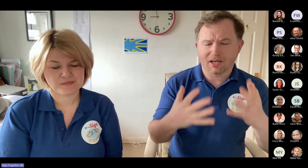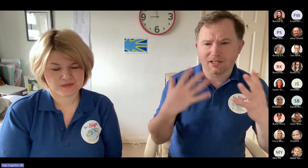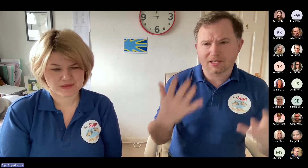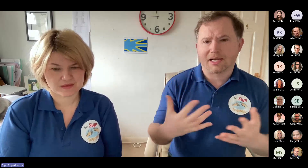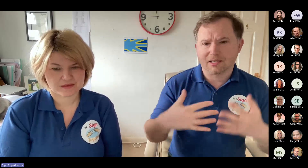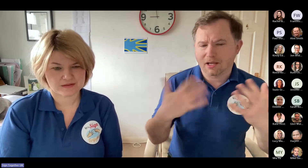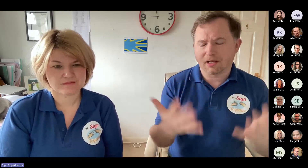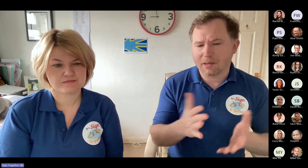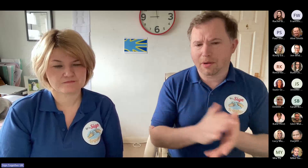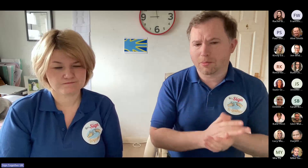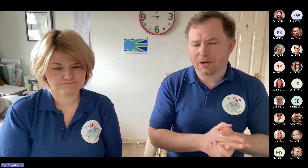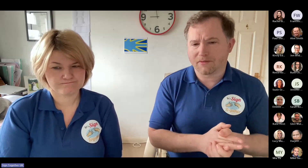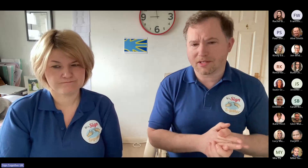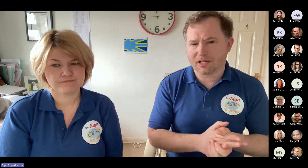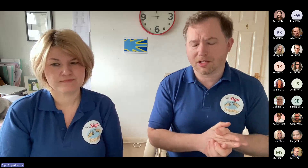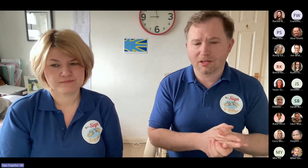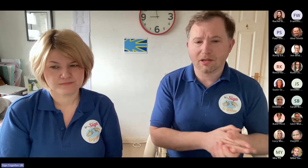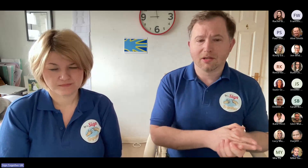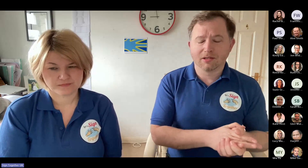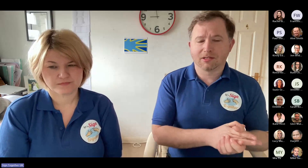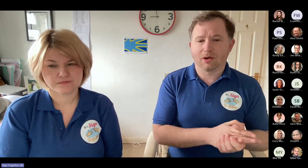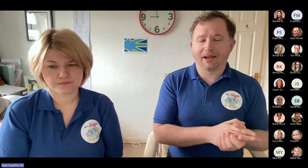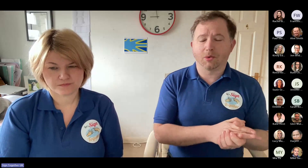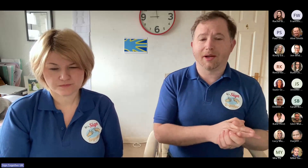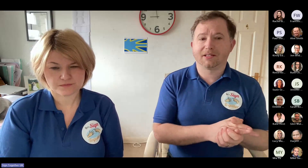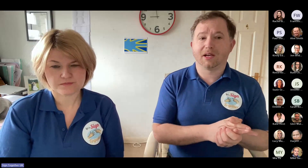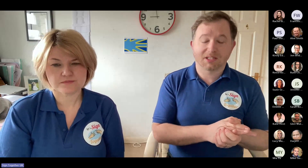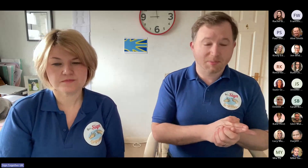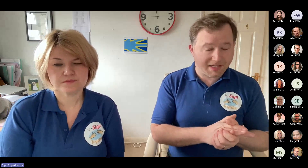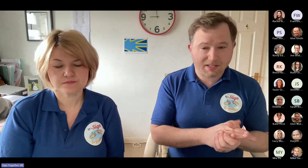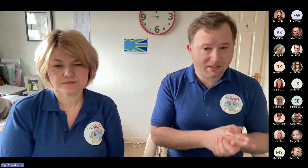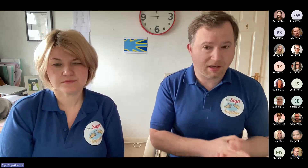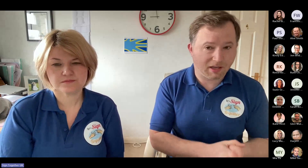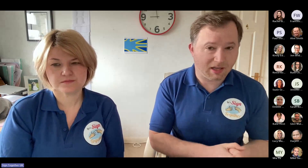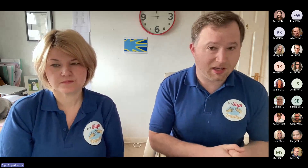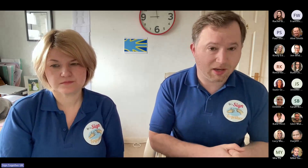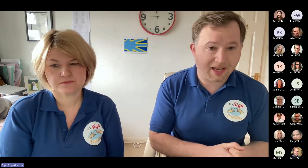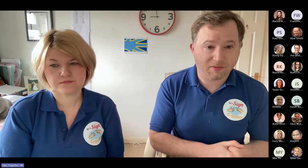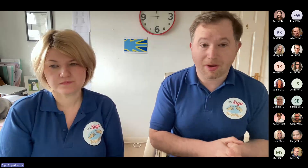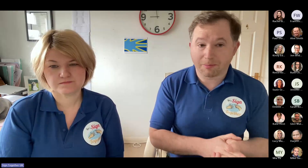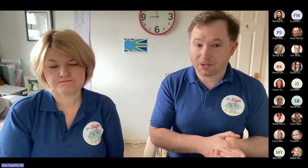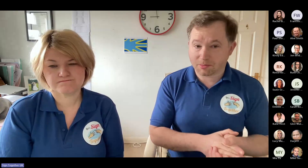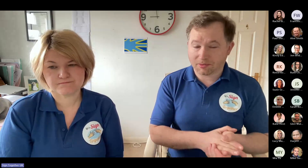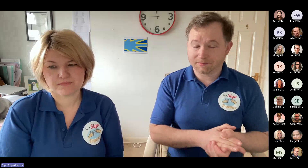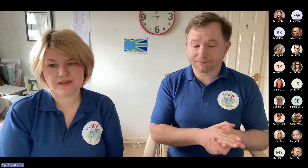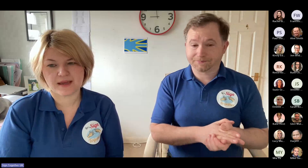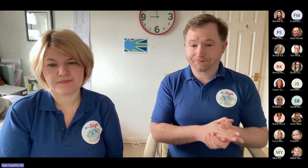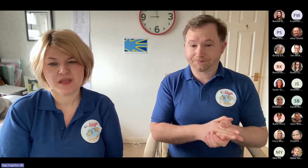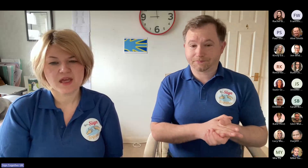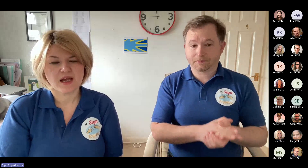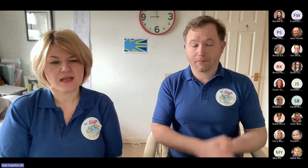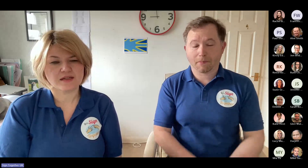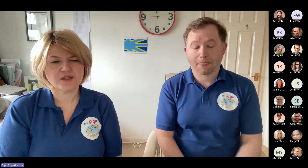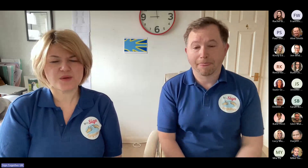to understand and keep up with the conversation. So a quieter space, if and where possible. Yeah, and I don't know